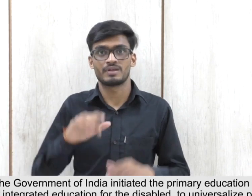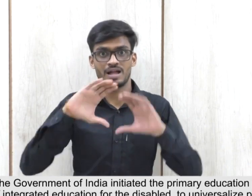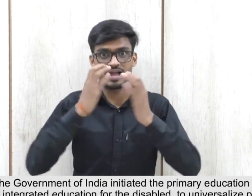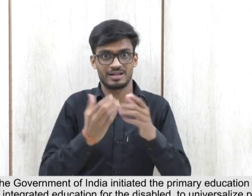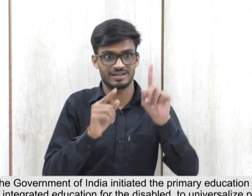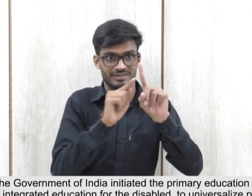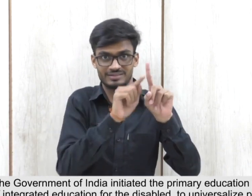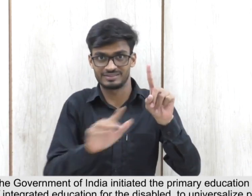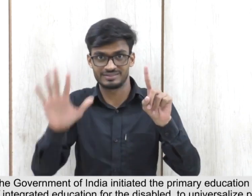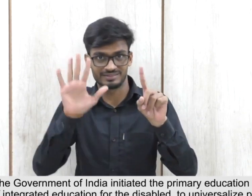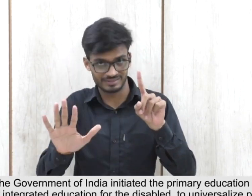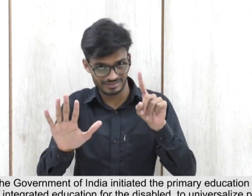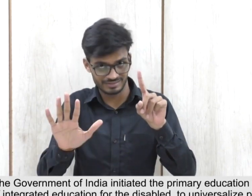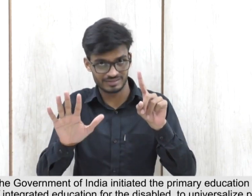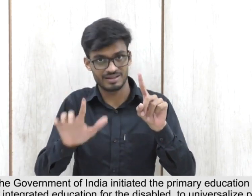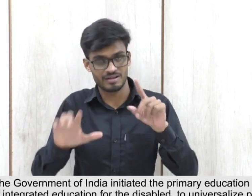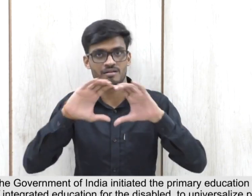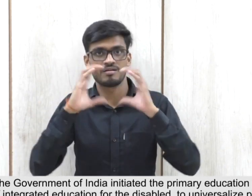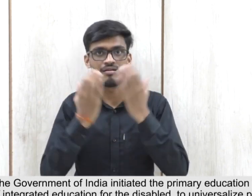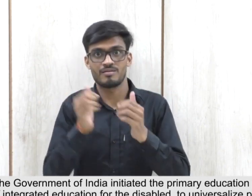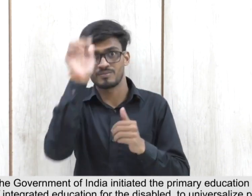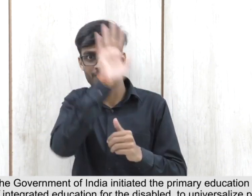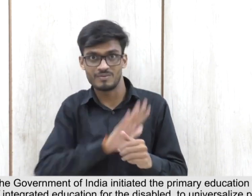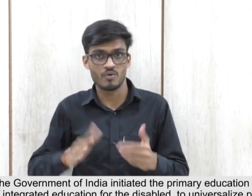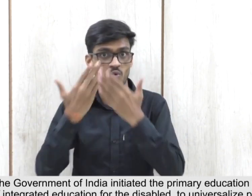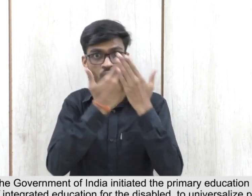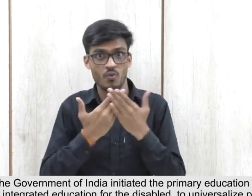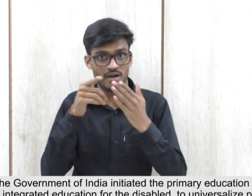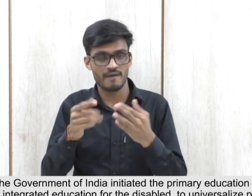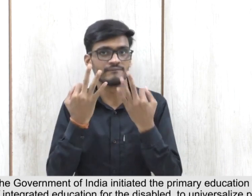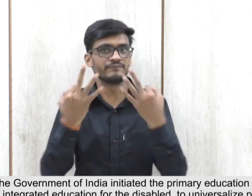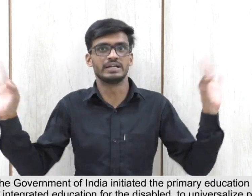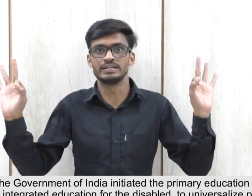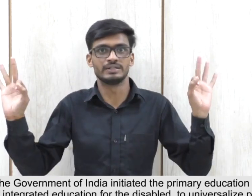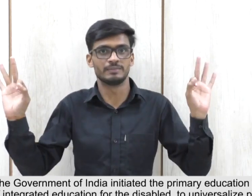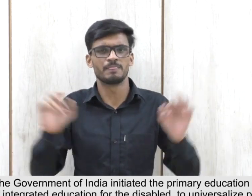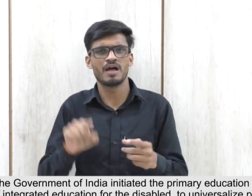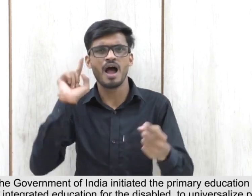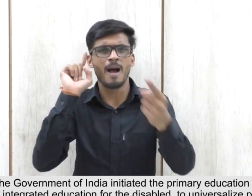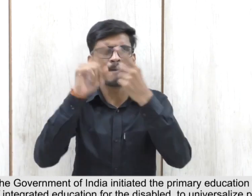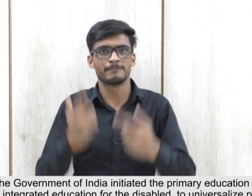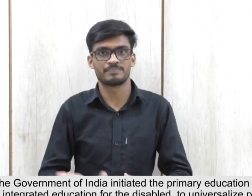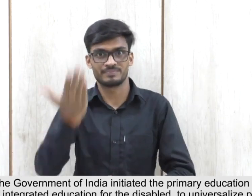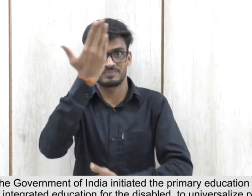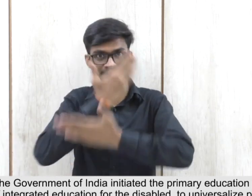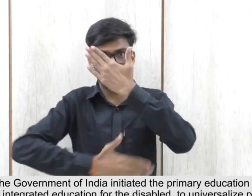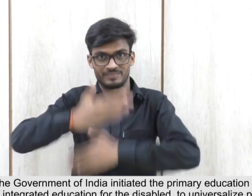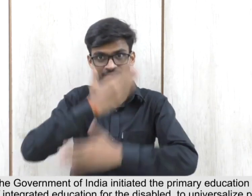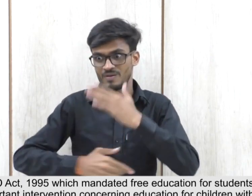By mid-90s, the Government of India initiated the primary education program with a sub-component of integrated education for the disabled to universalize primary education.